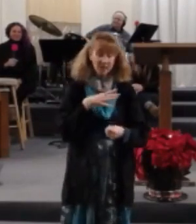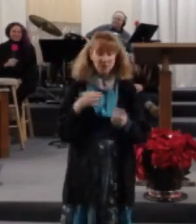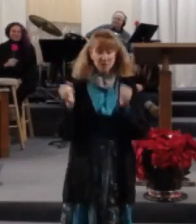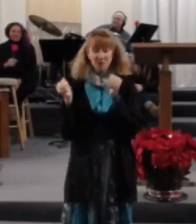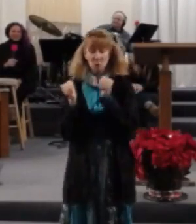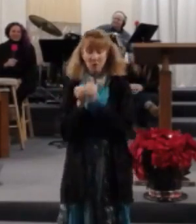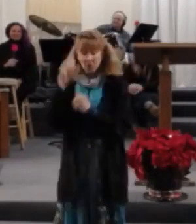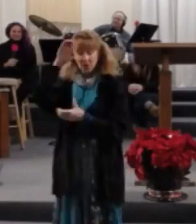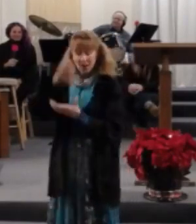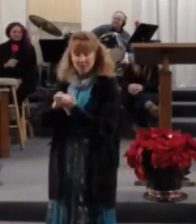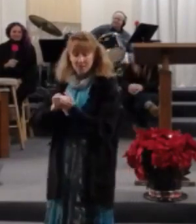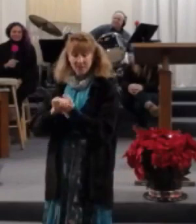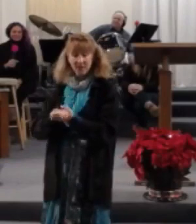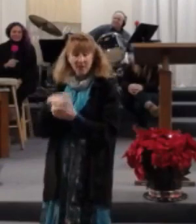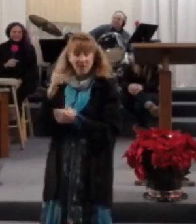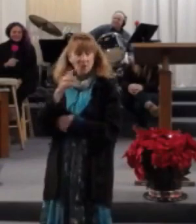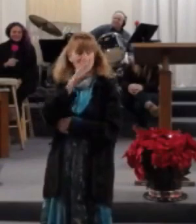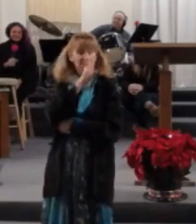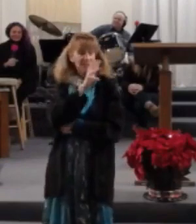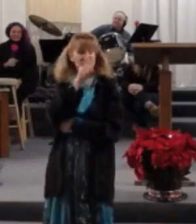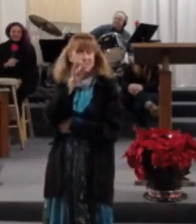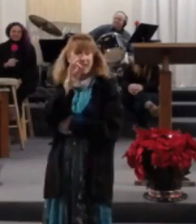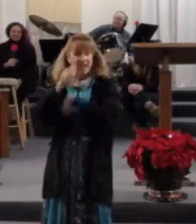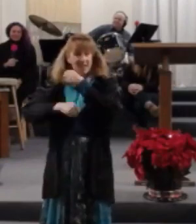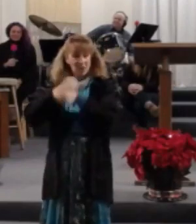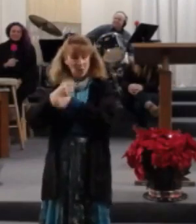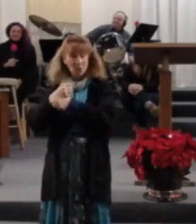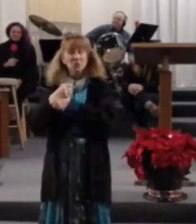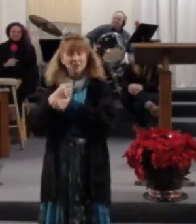and she's now 82. So